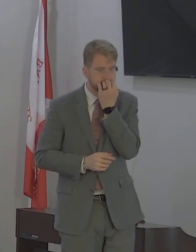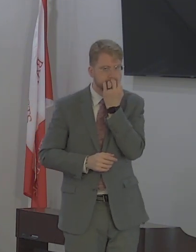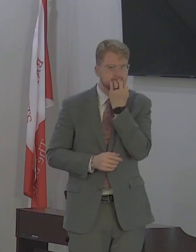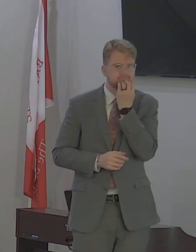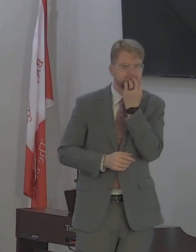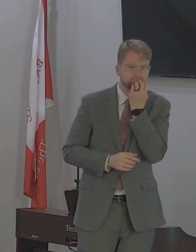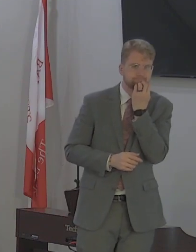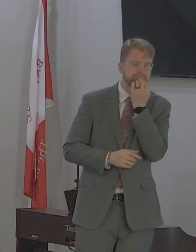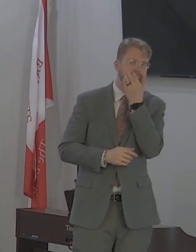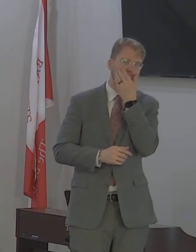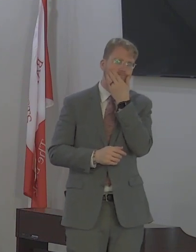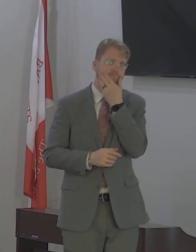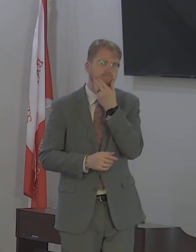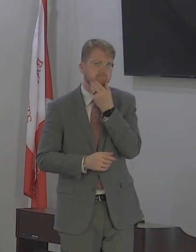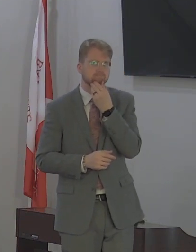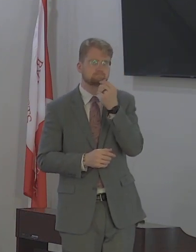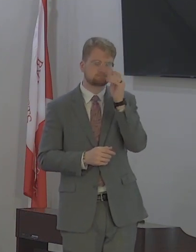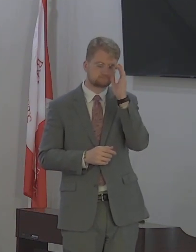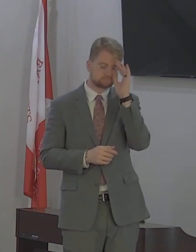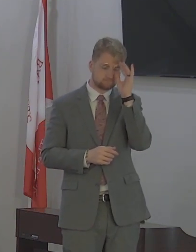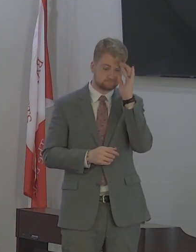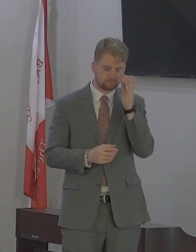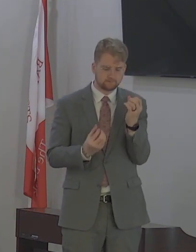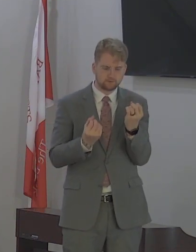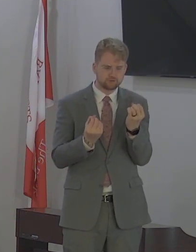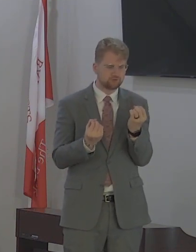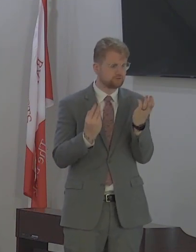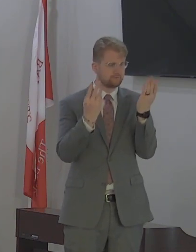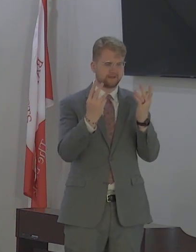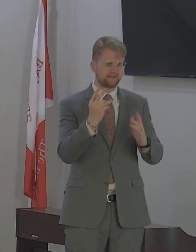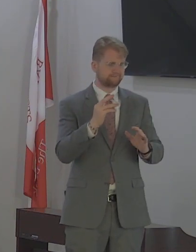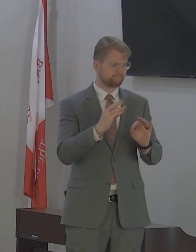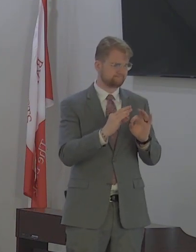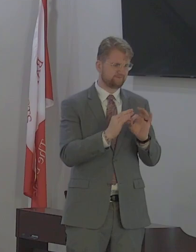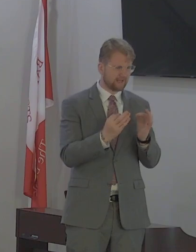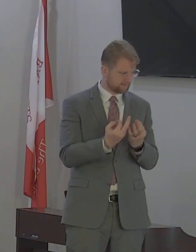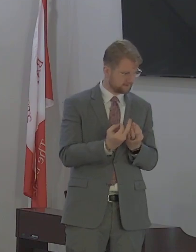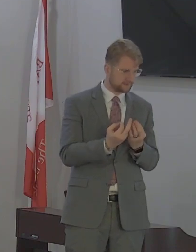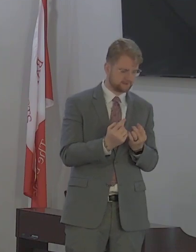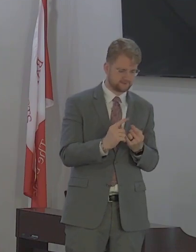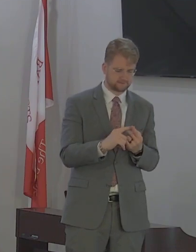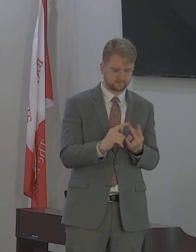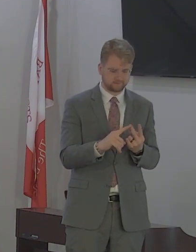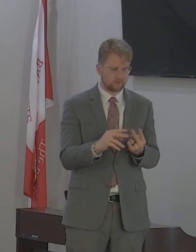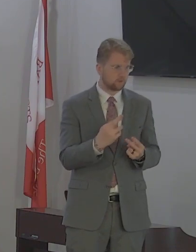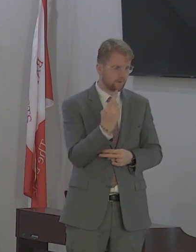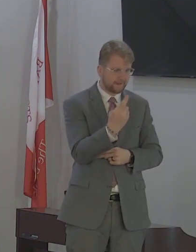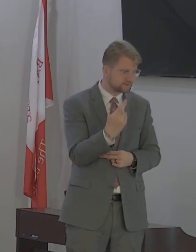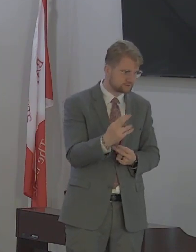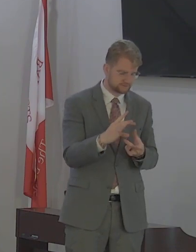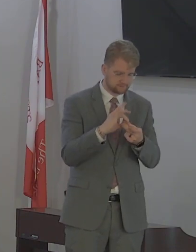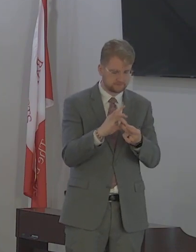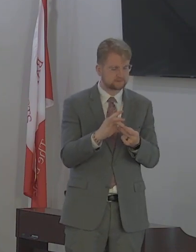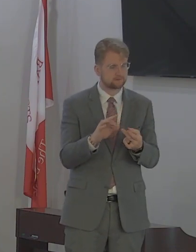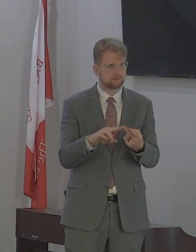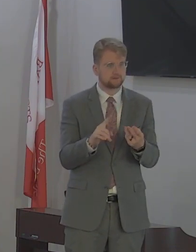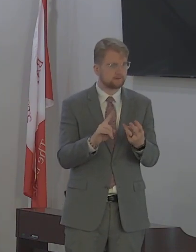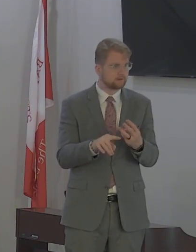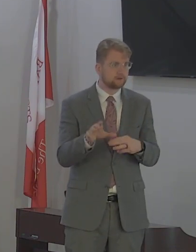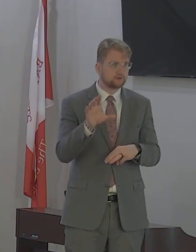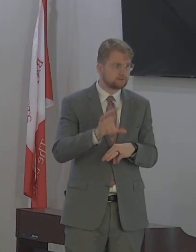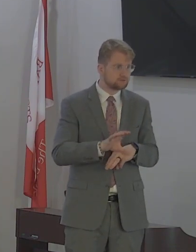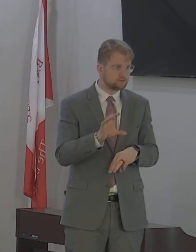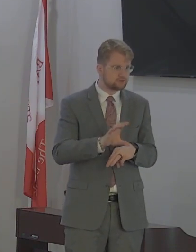Too many families, relationships, churches have been destroyed